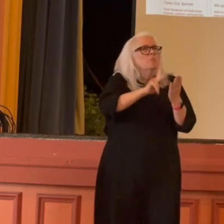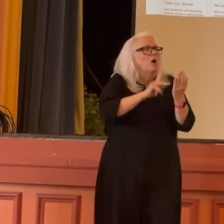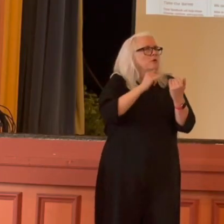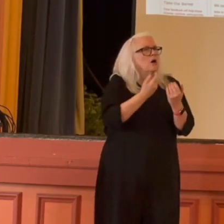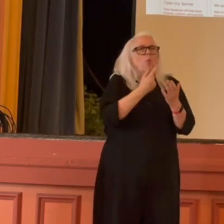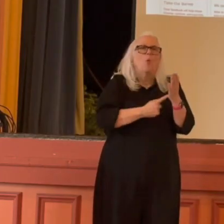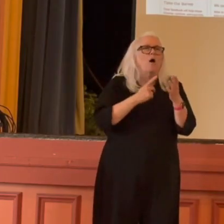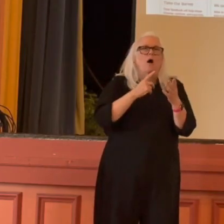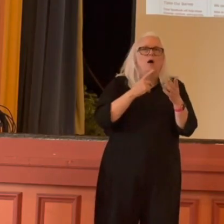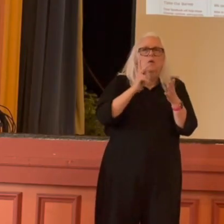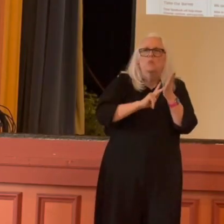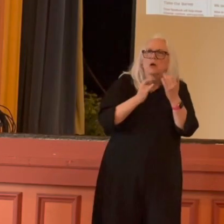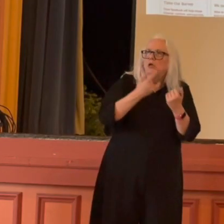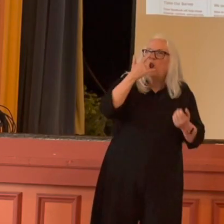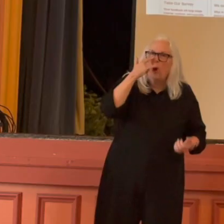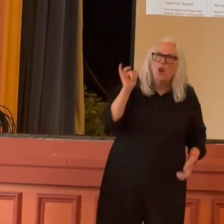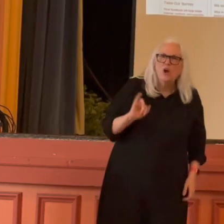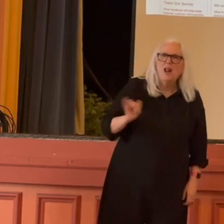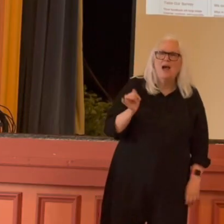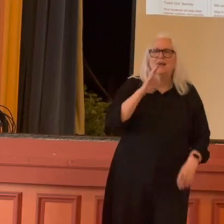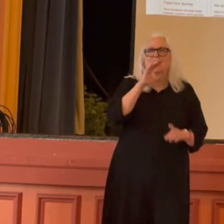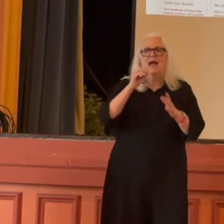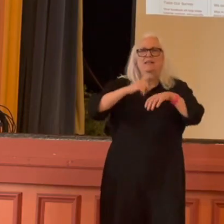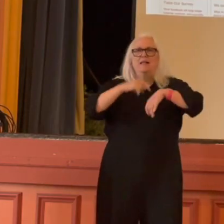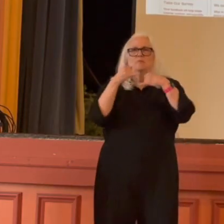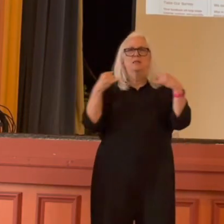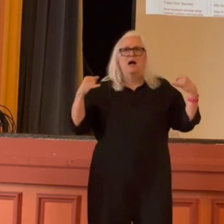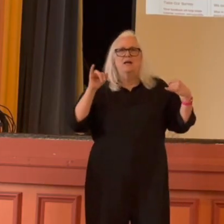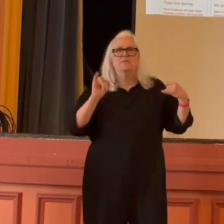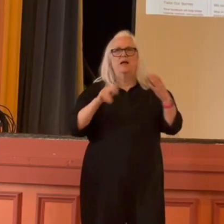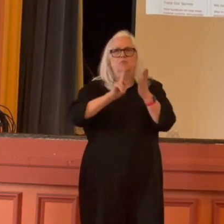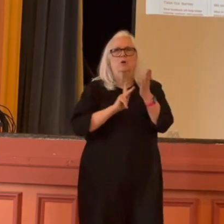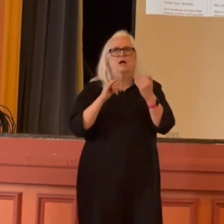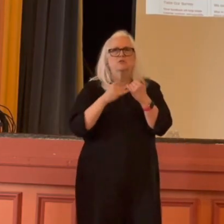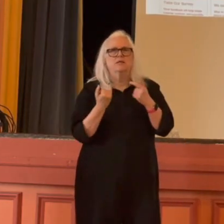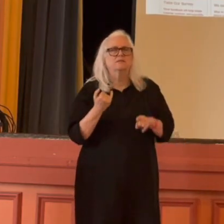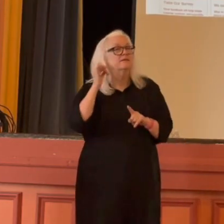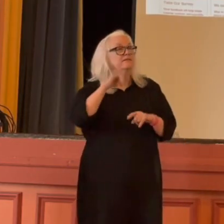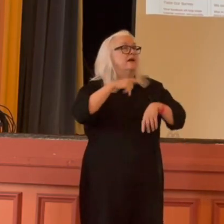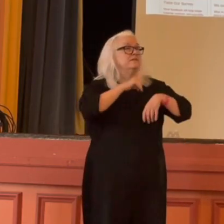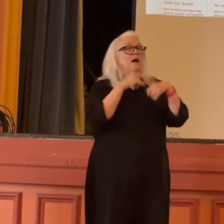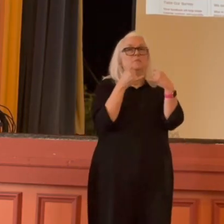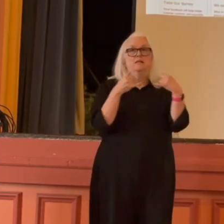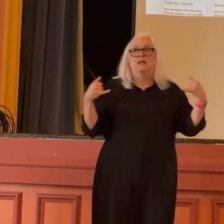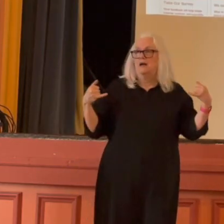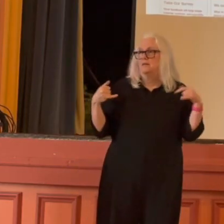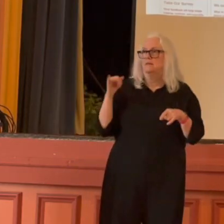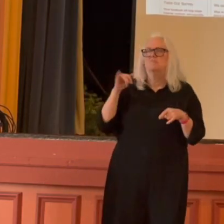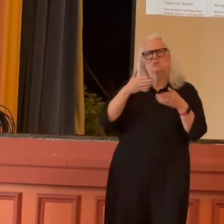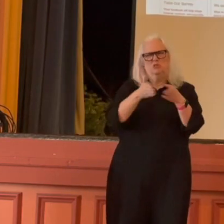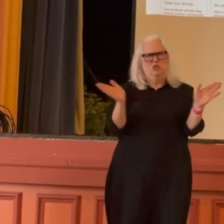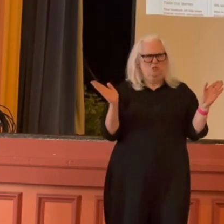is, and the timeline of that project. Keep in mind, the timeline is general. We'll have more